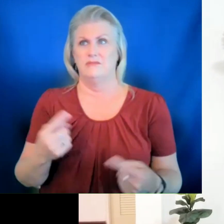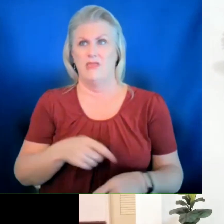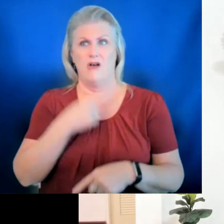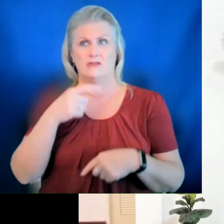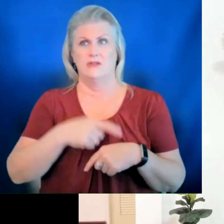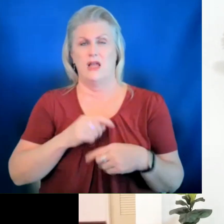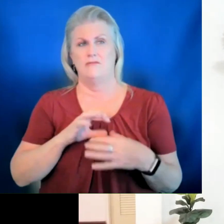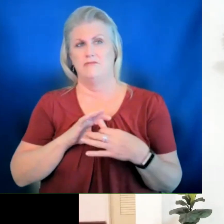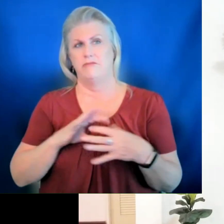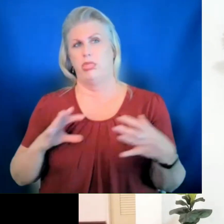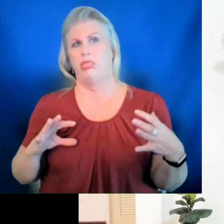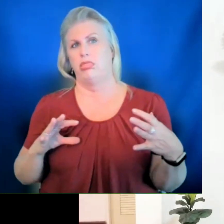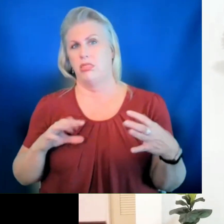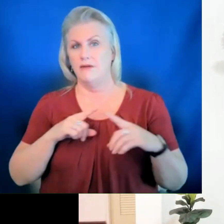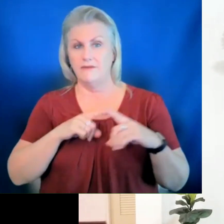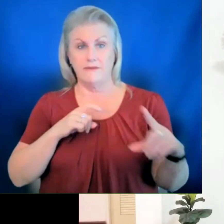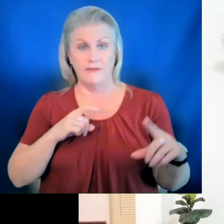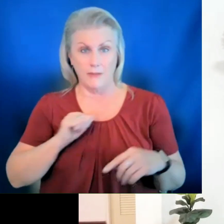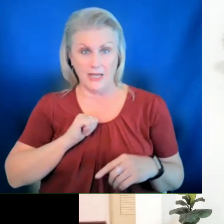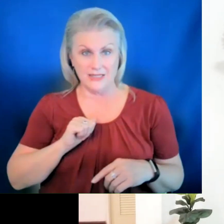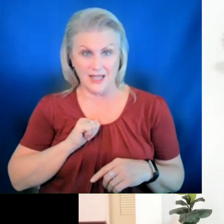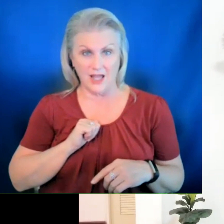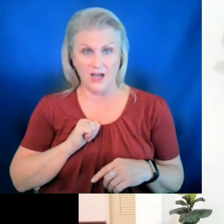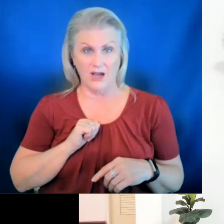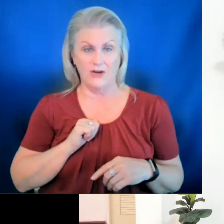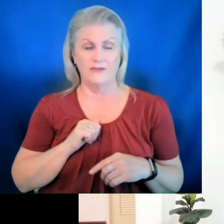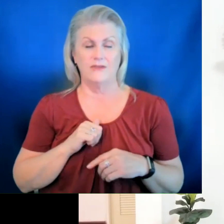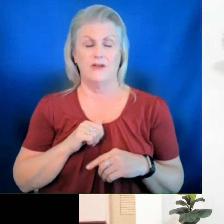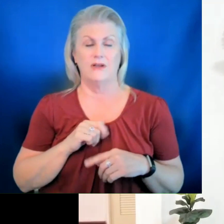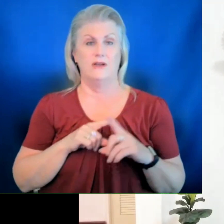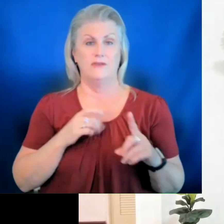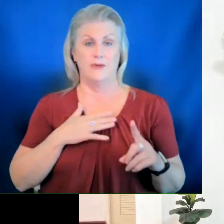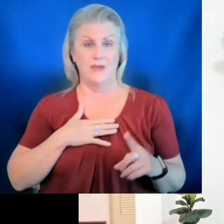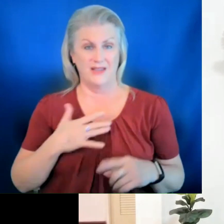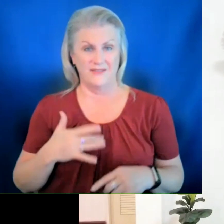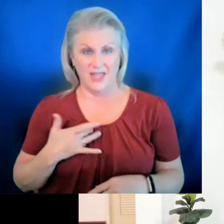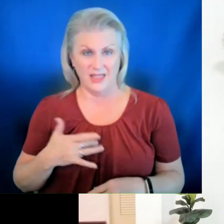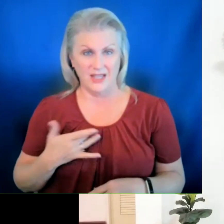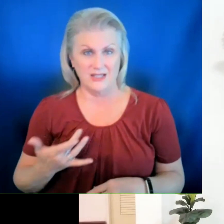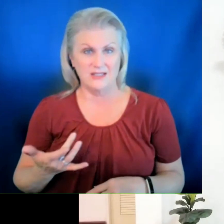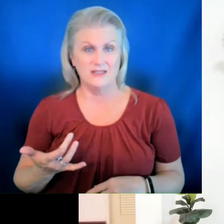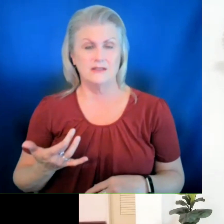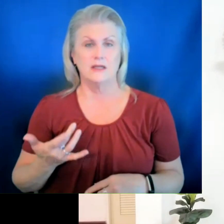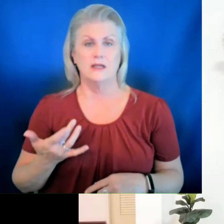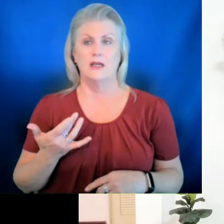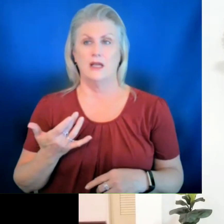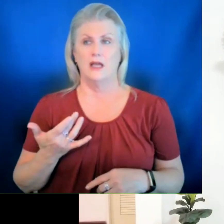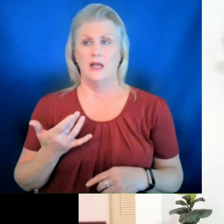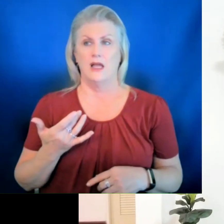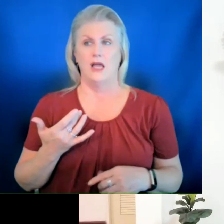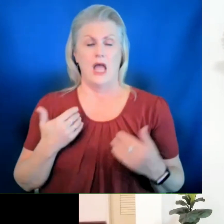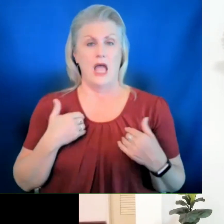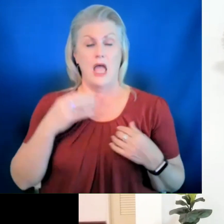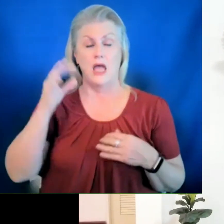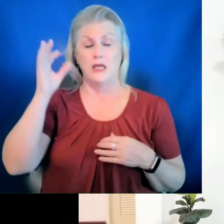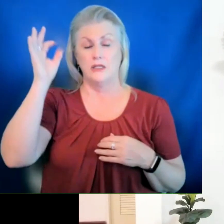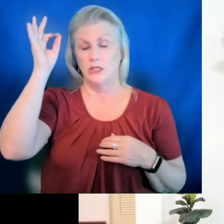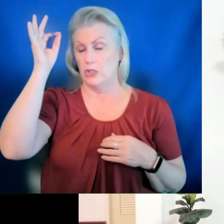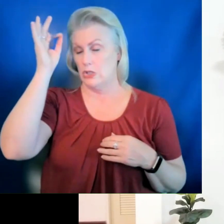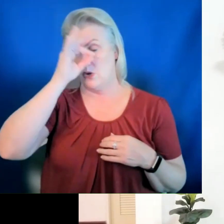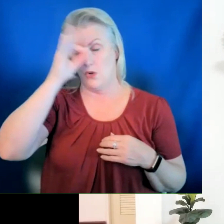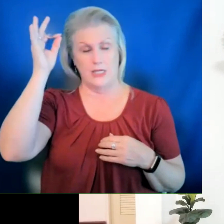so disconnected from myself, from my feelings. I had